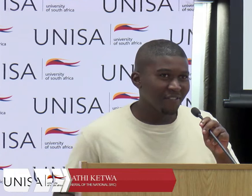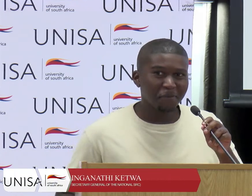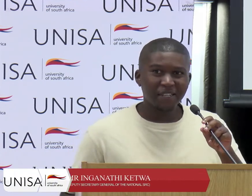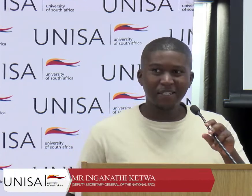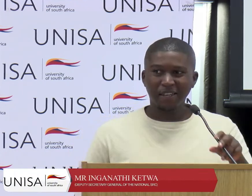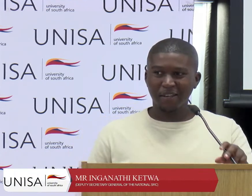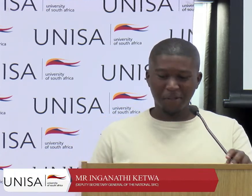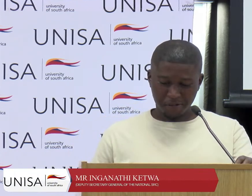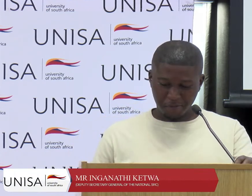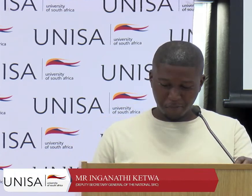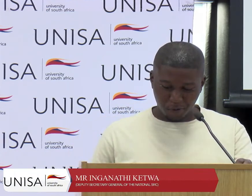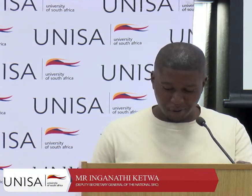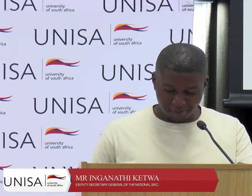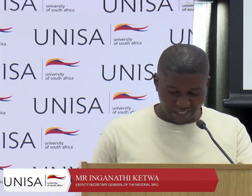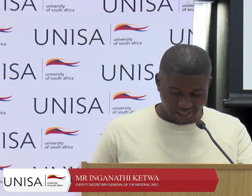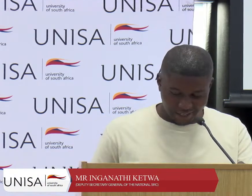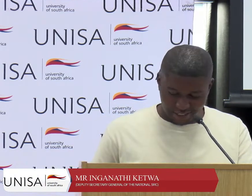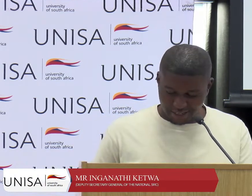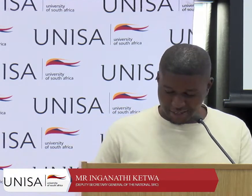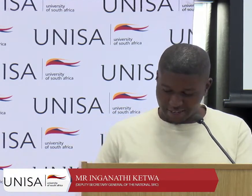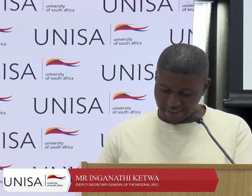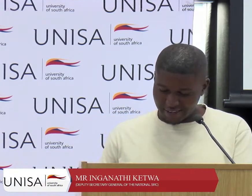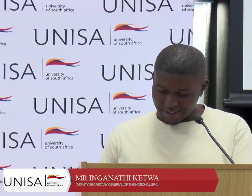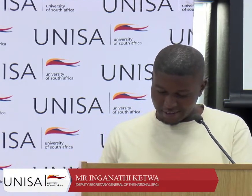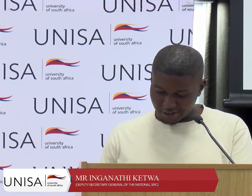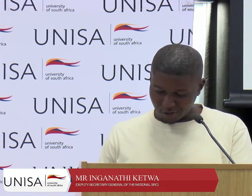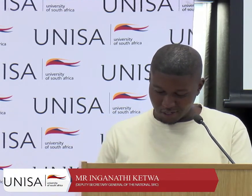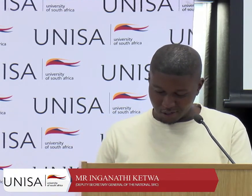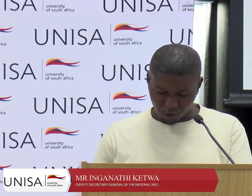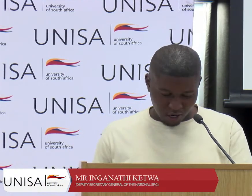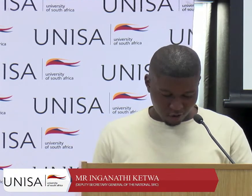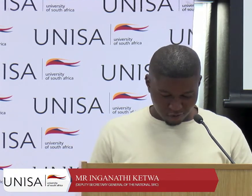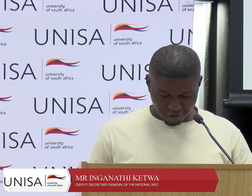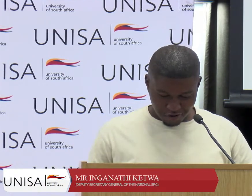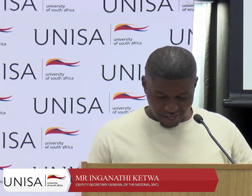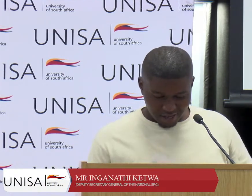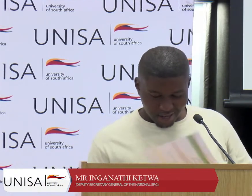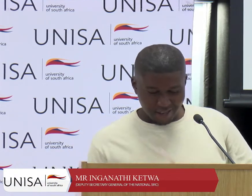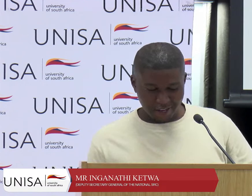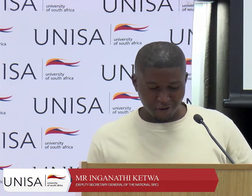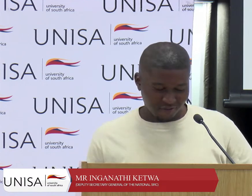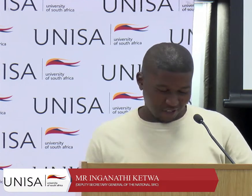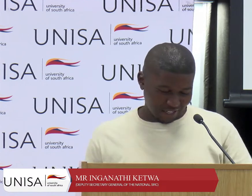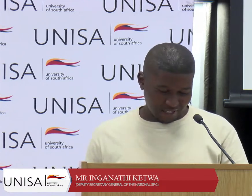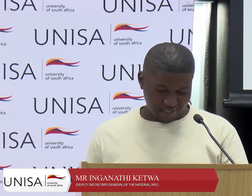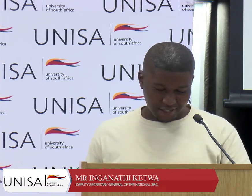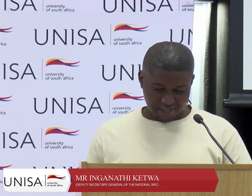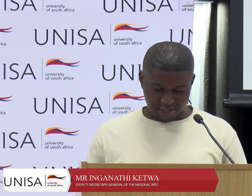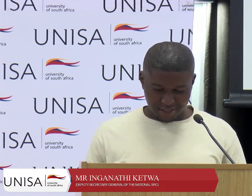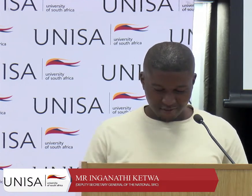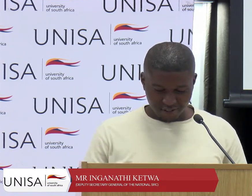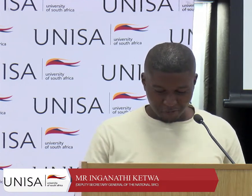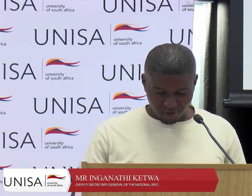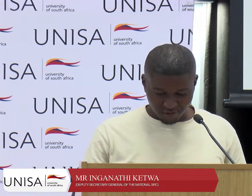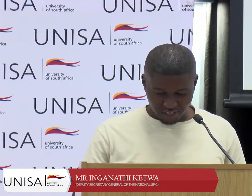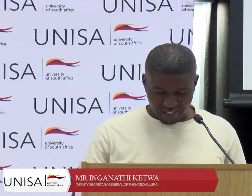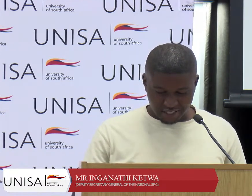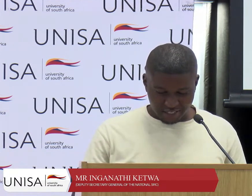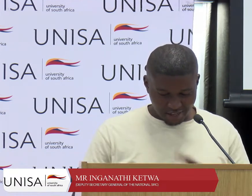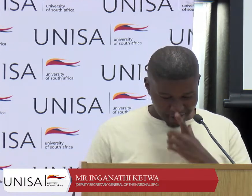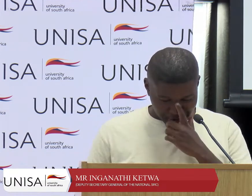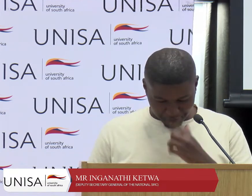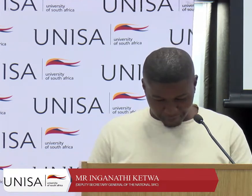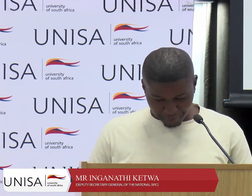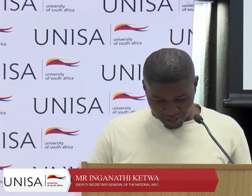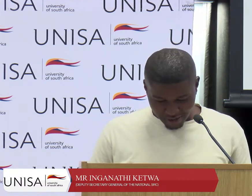Thank you very much, Program Director, Dr. Litswalo, not forgetting the very beautiful